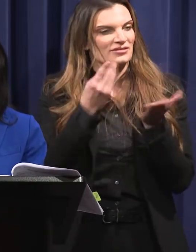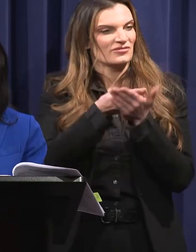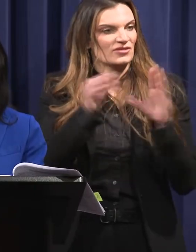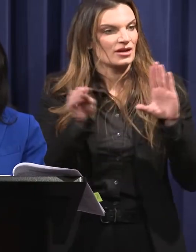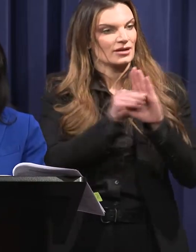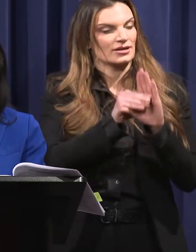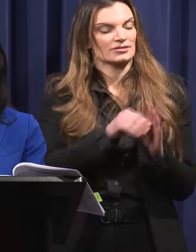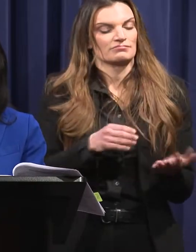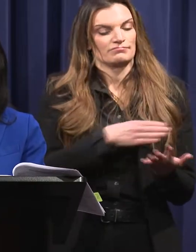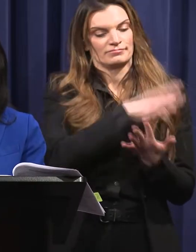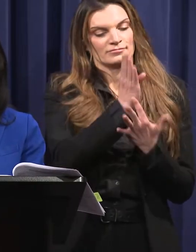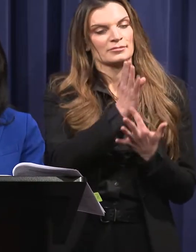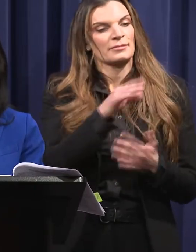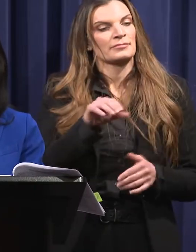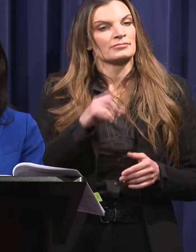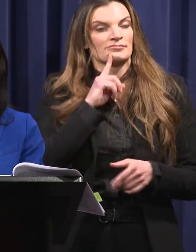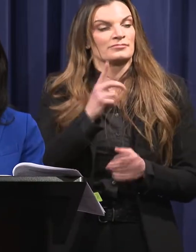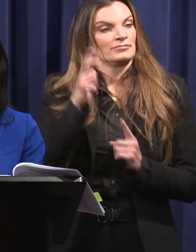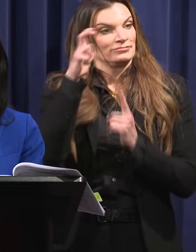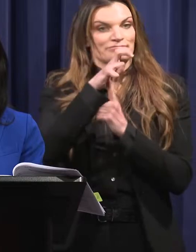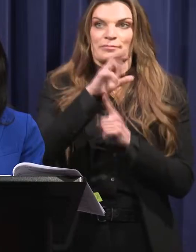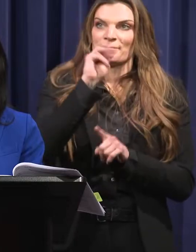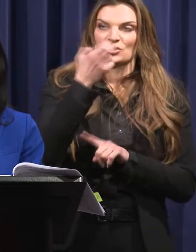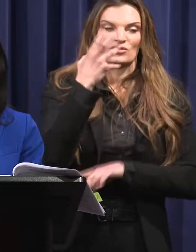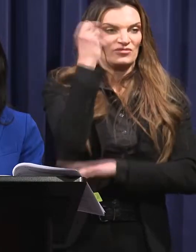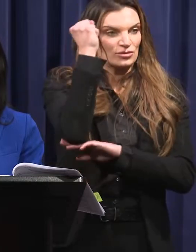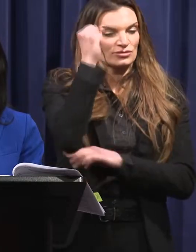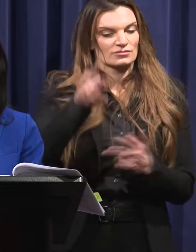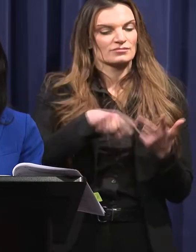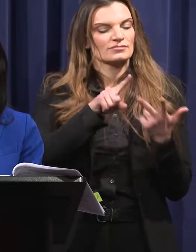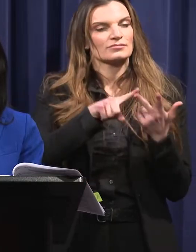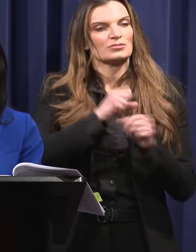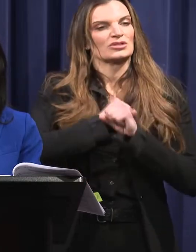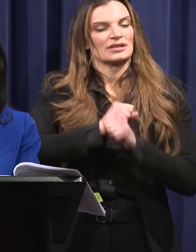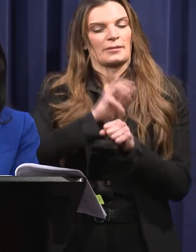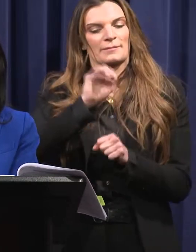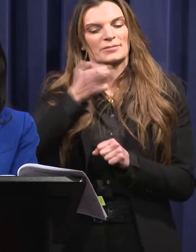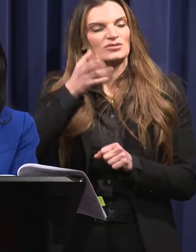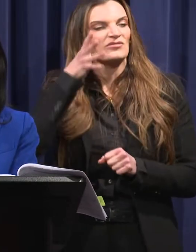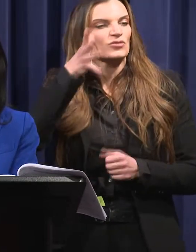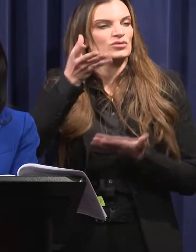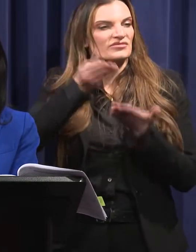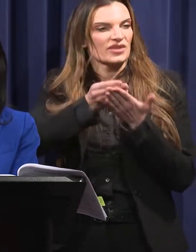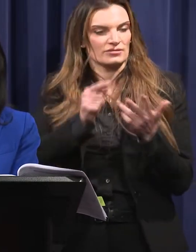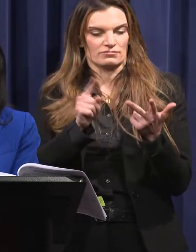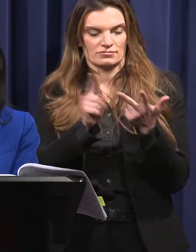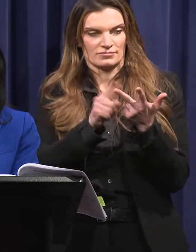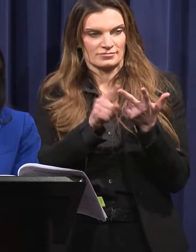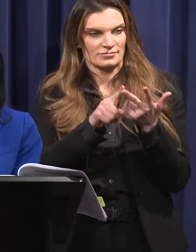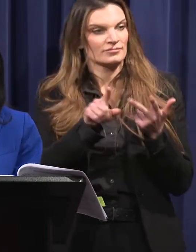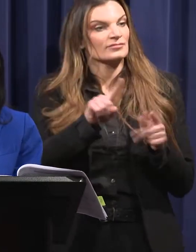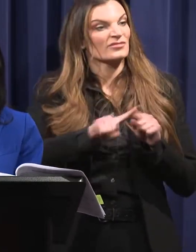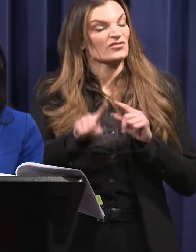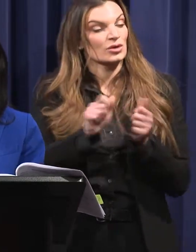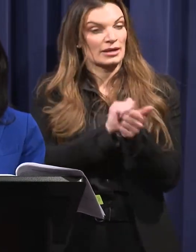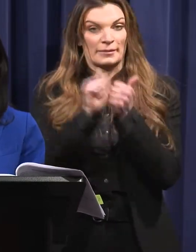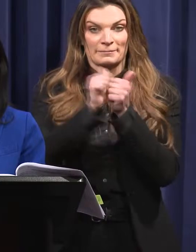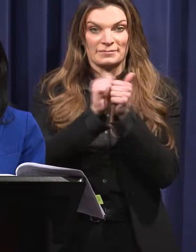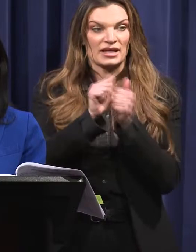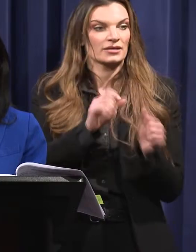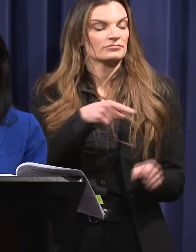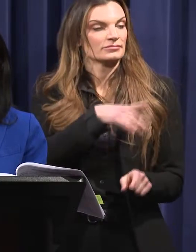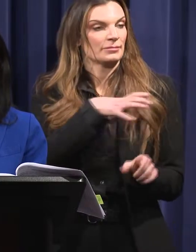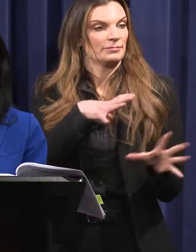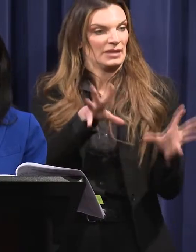Michigan First, and Protecting Michigan Future Fund. Also involved the following campaign committees: